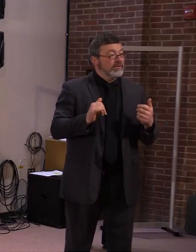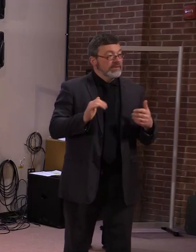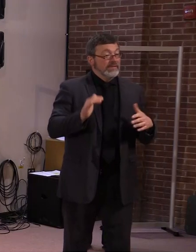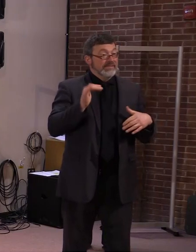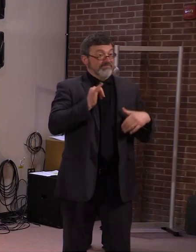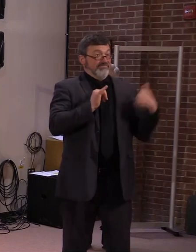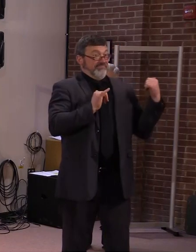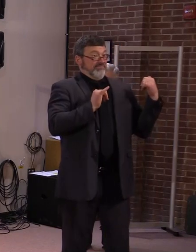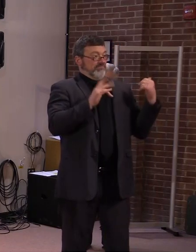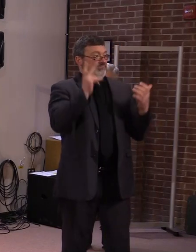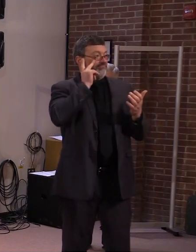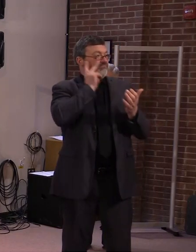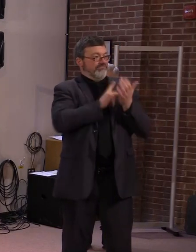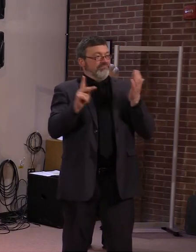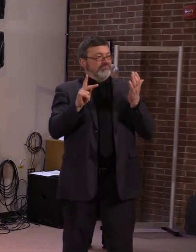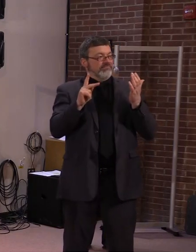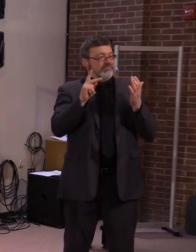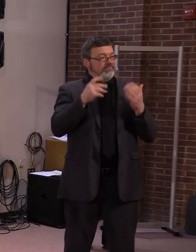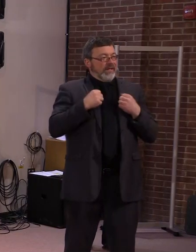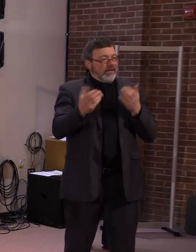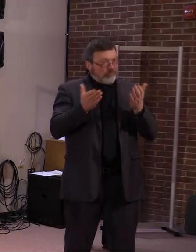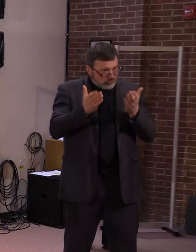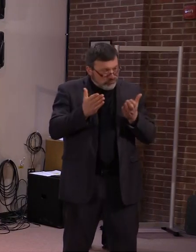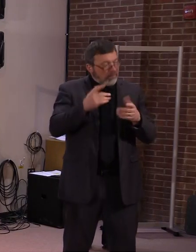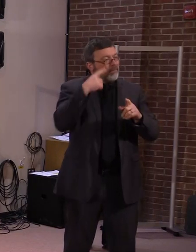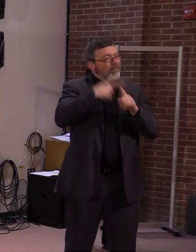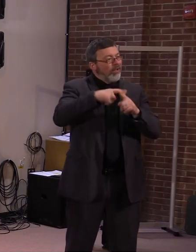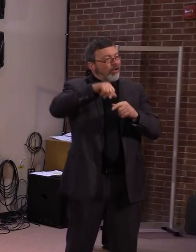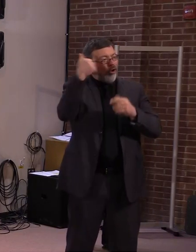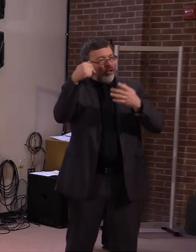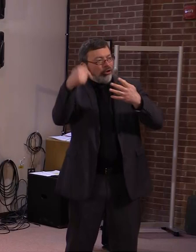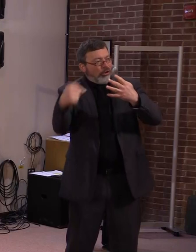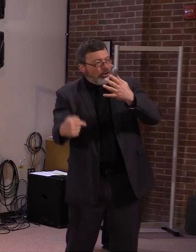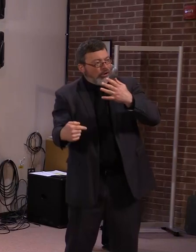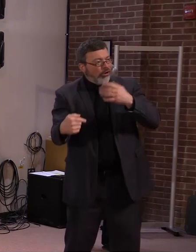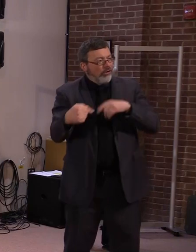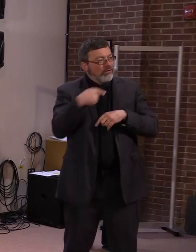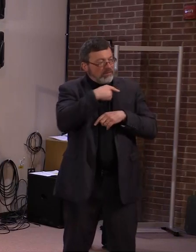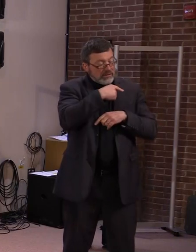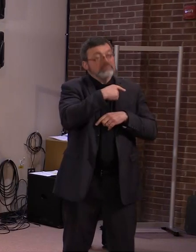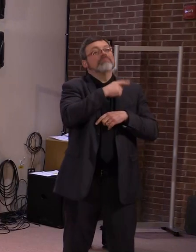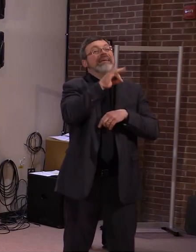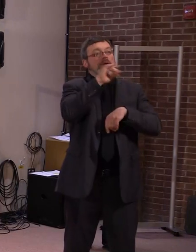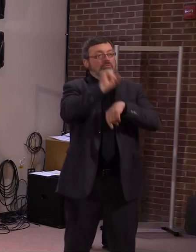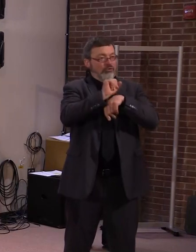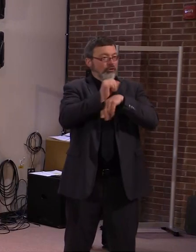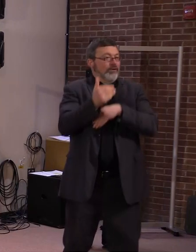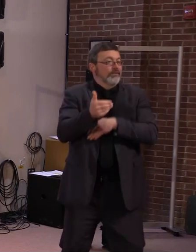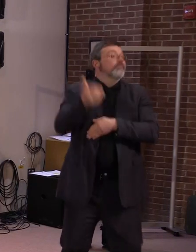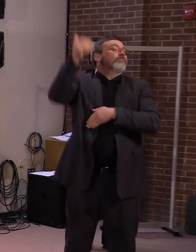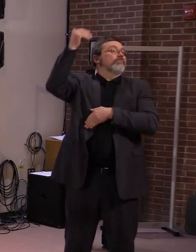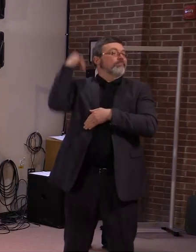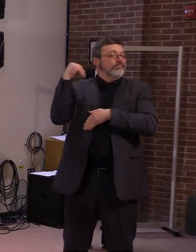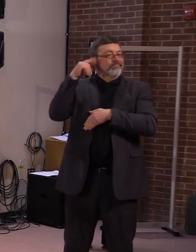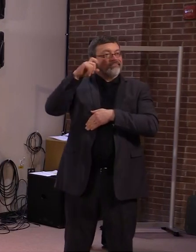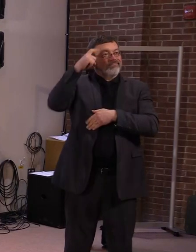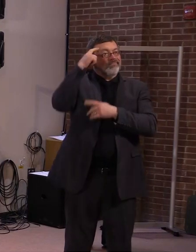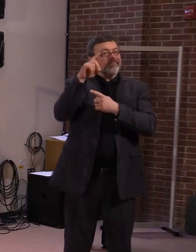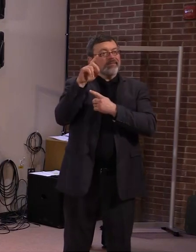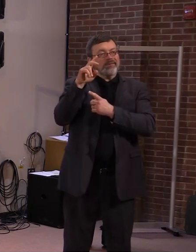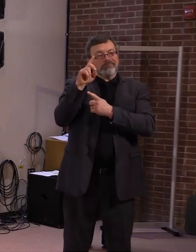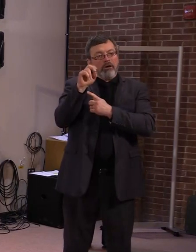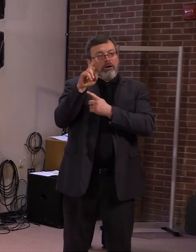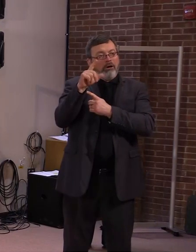State Treasurer. Under Governor Douglas, he also served as Secretary of Administration. And before all